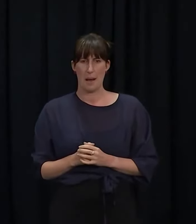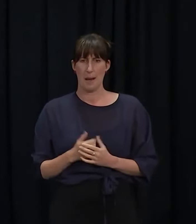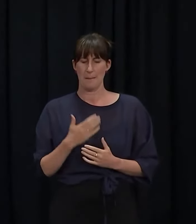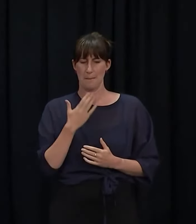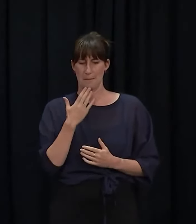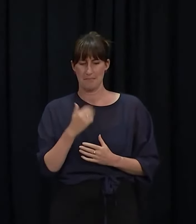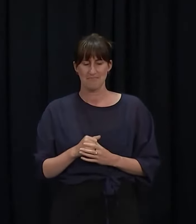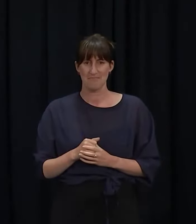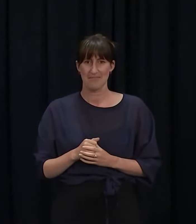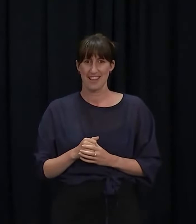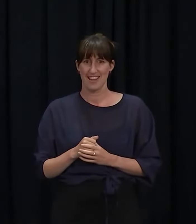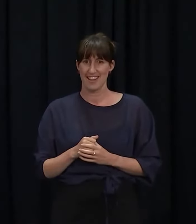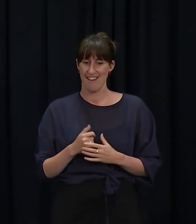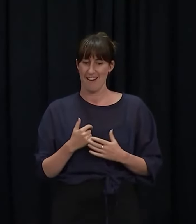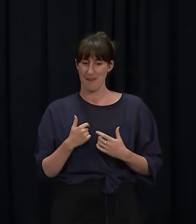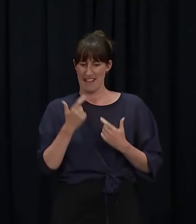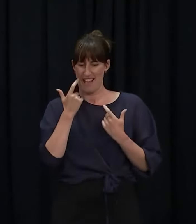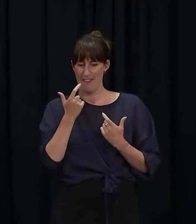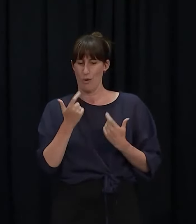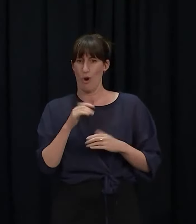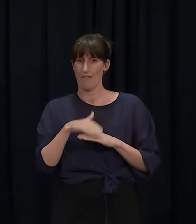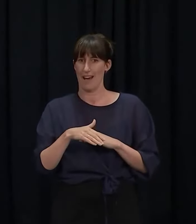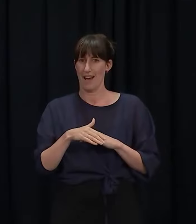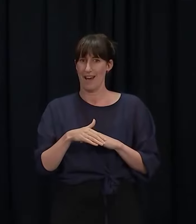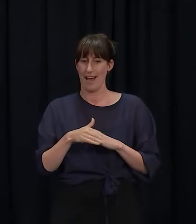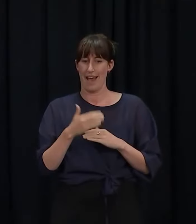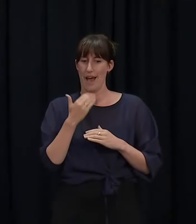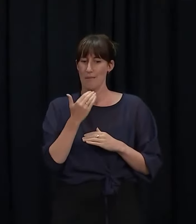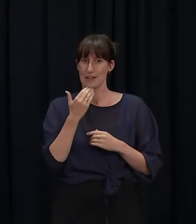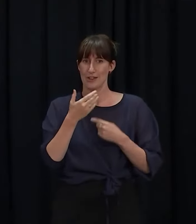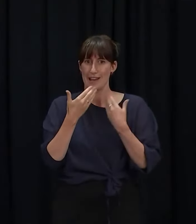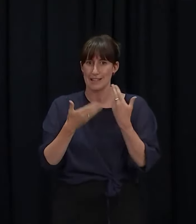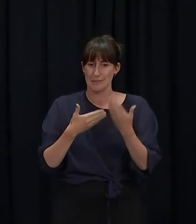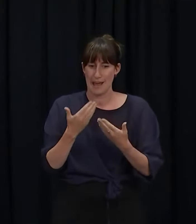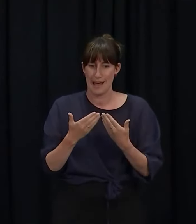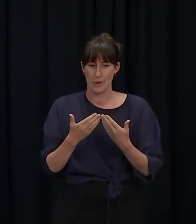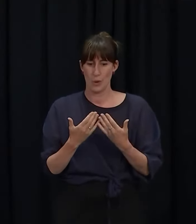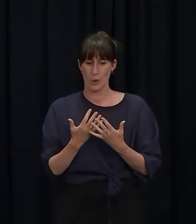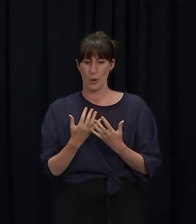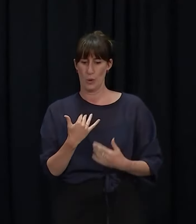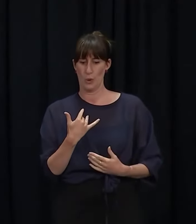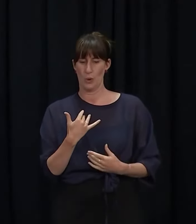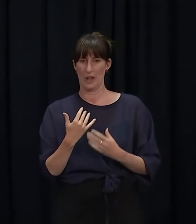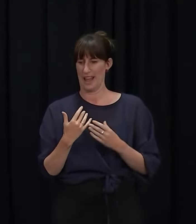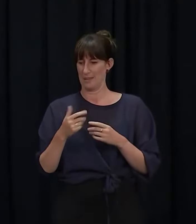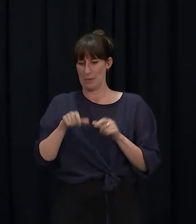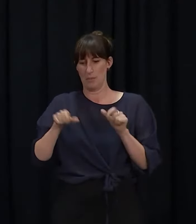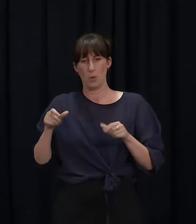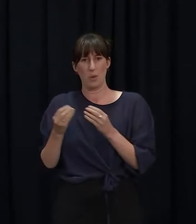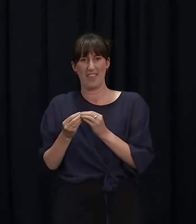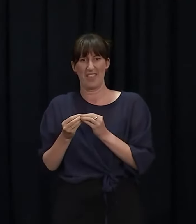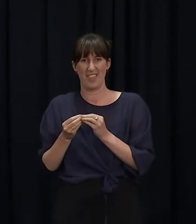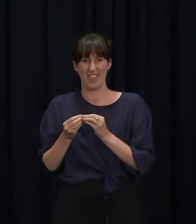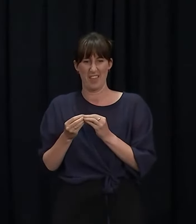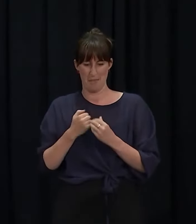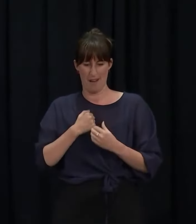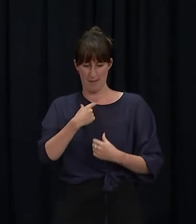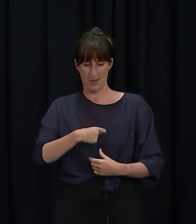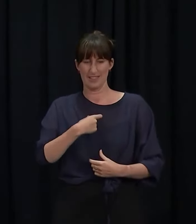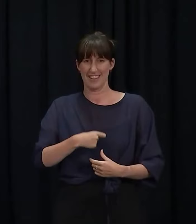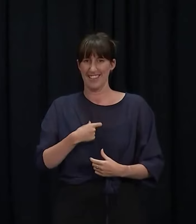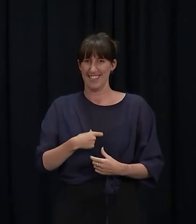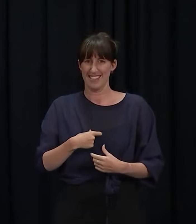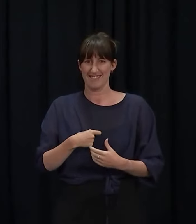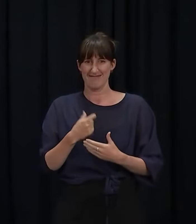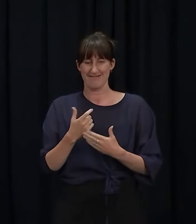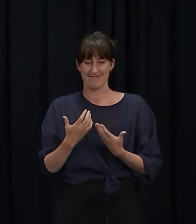careful about how much I give away about movements and who's with me and who's not with me at any given time. But what I can tell you is at